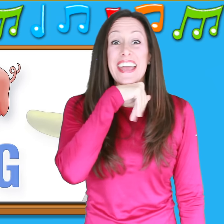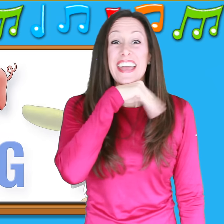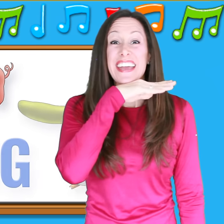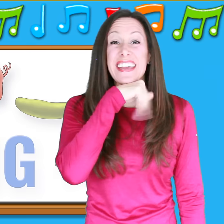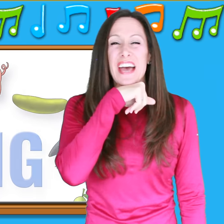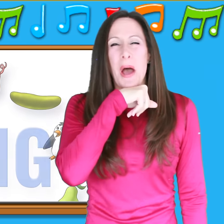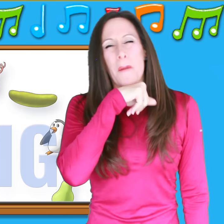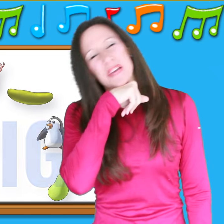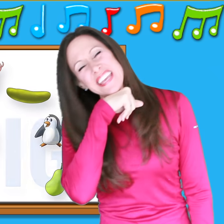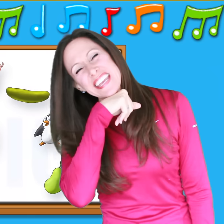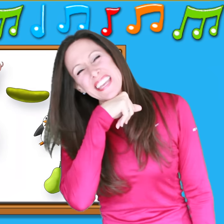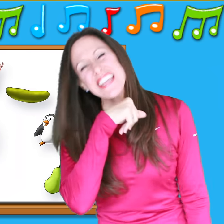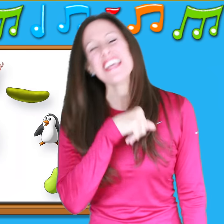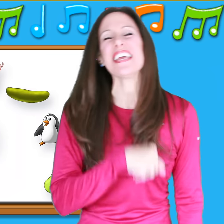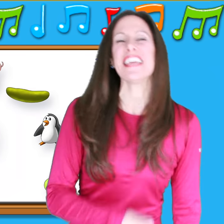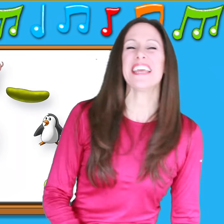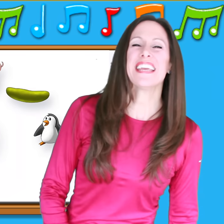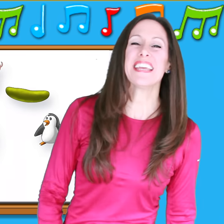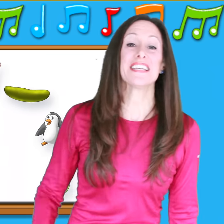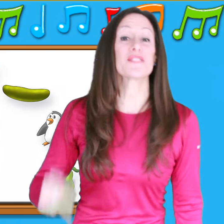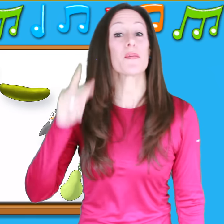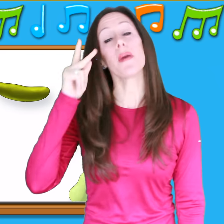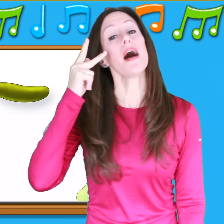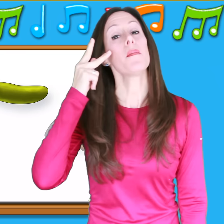pig. P is for